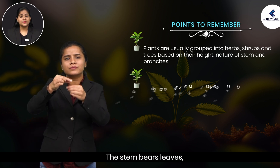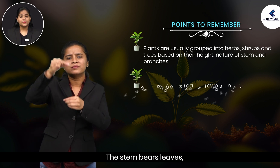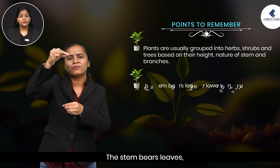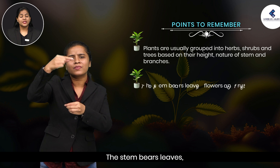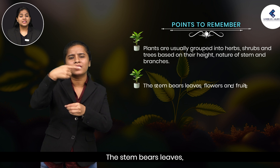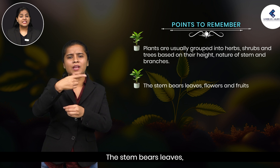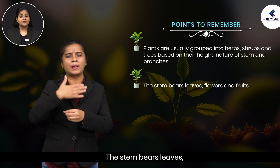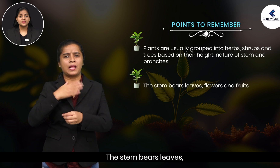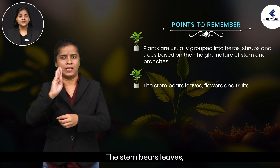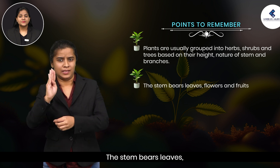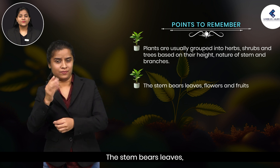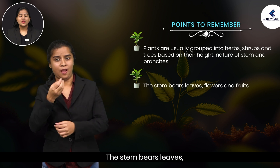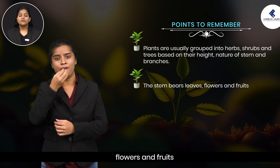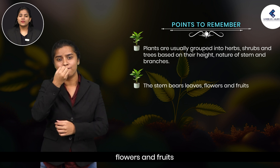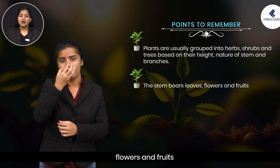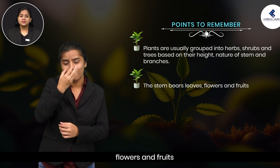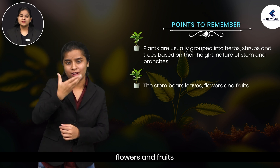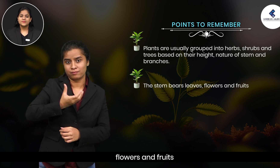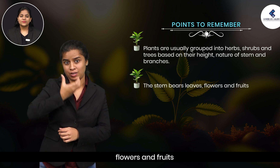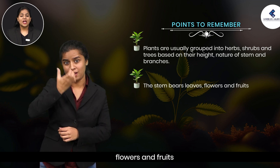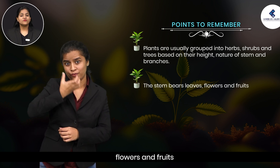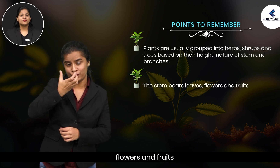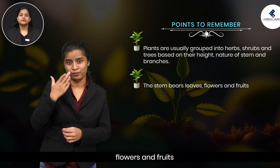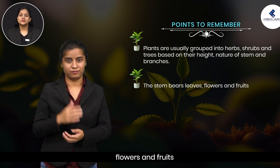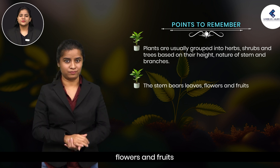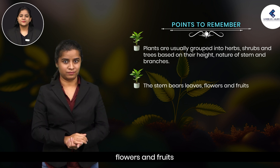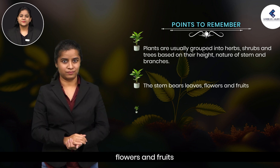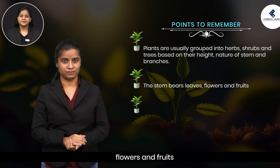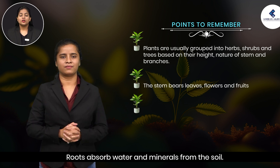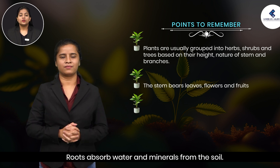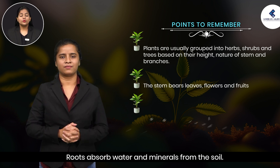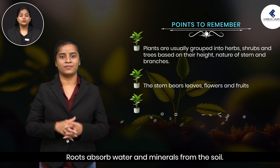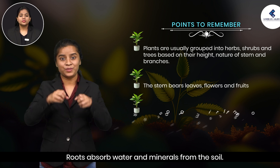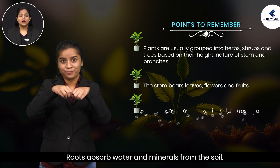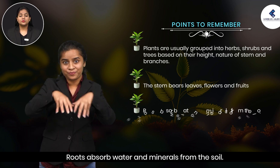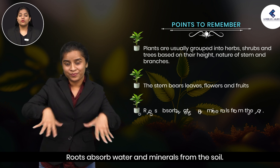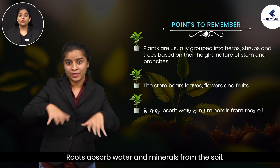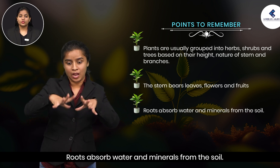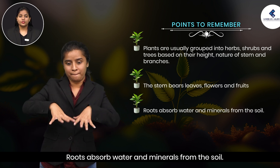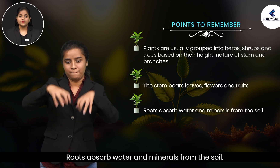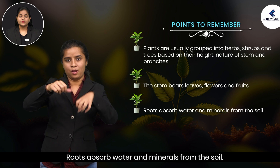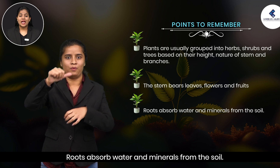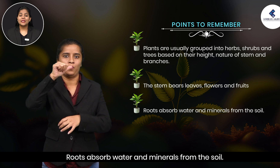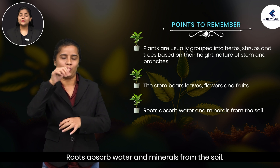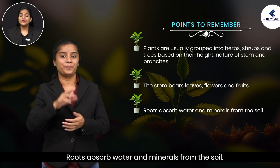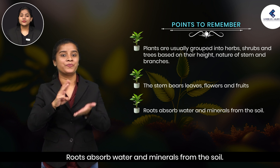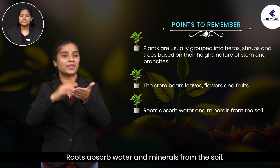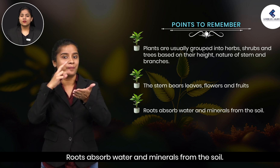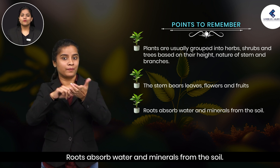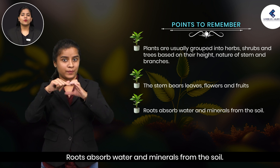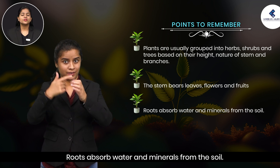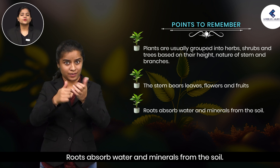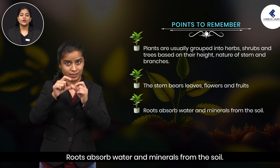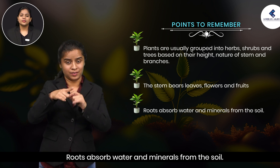The stem bears leaves, flowers, and fruits. Roots absorb water and